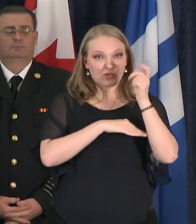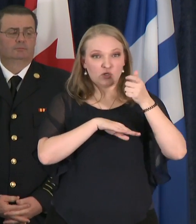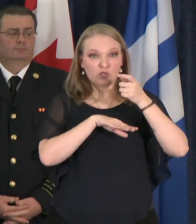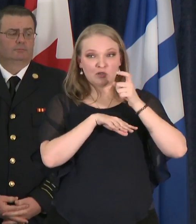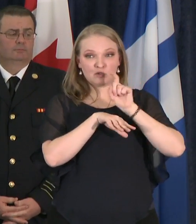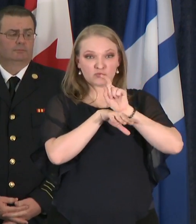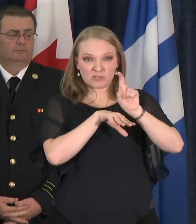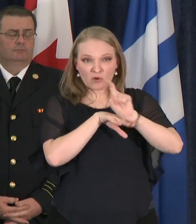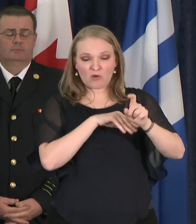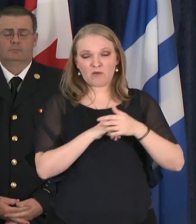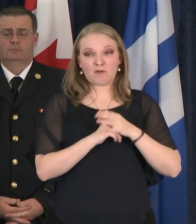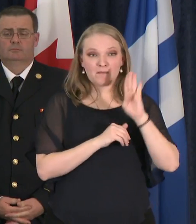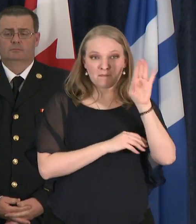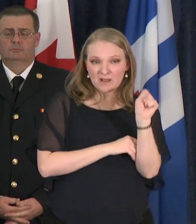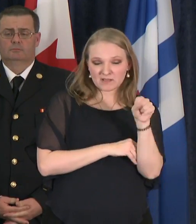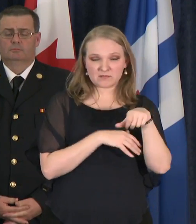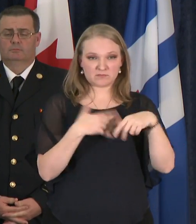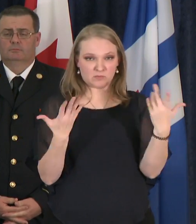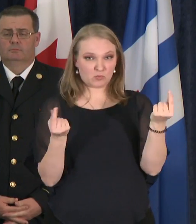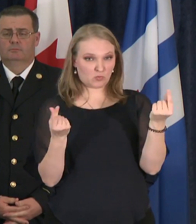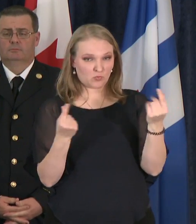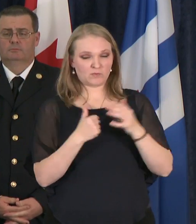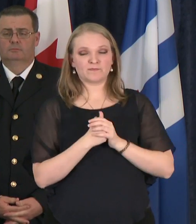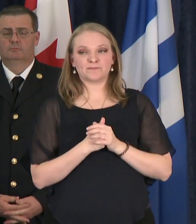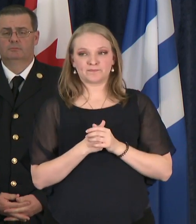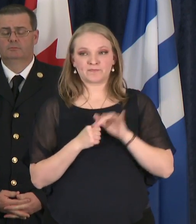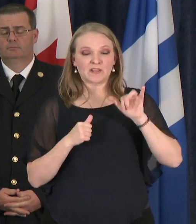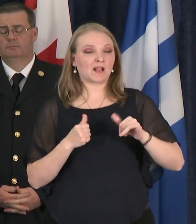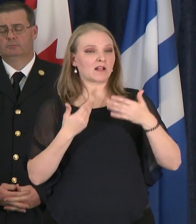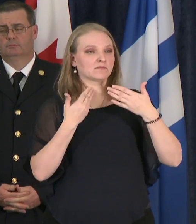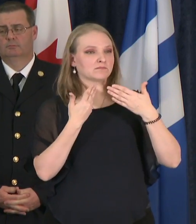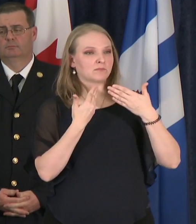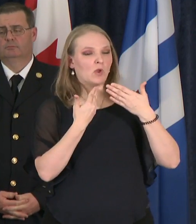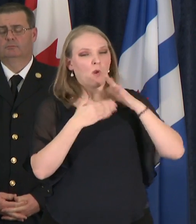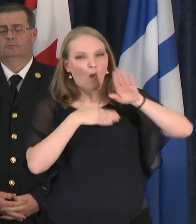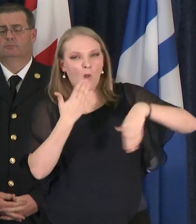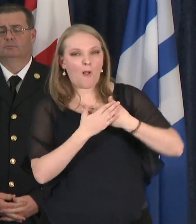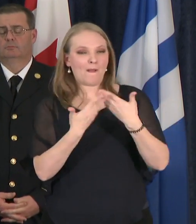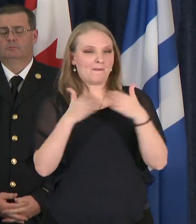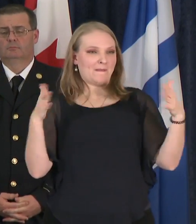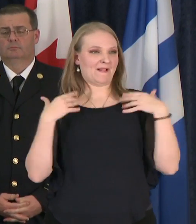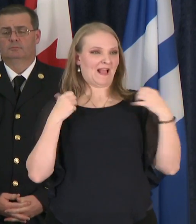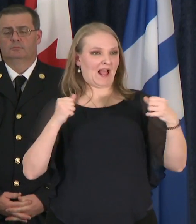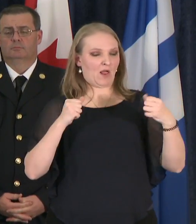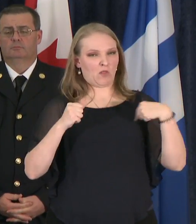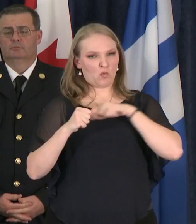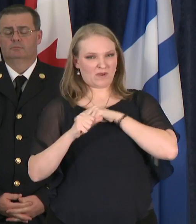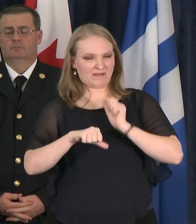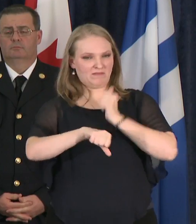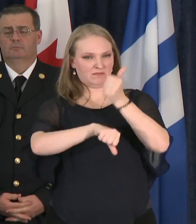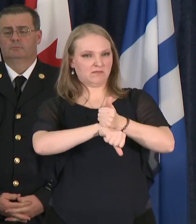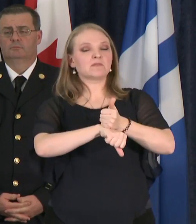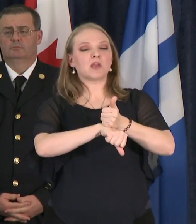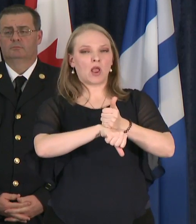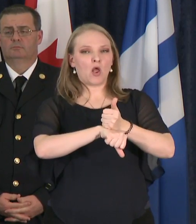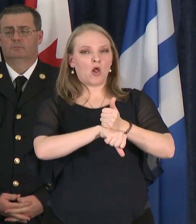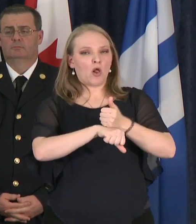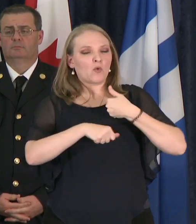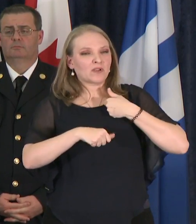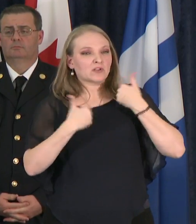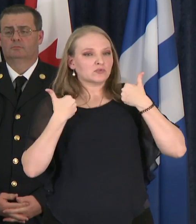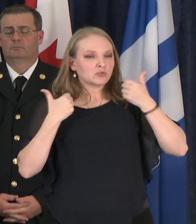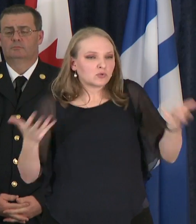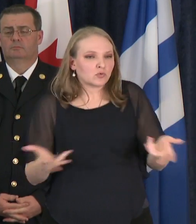I think when we take together all the public health measures that have been put into place, you'll see that what we're trying to do is increase social